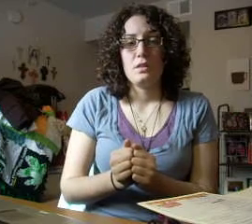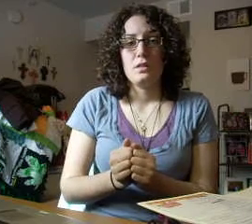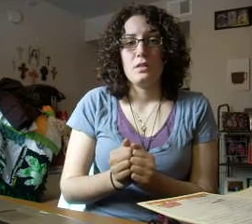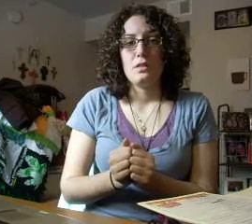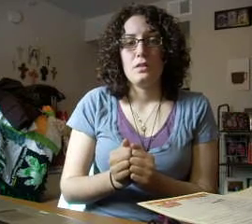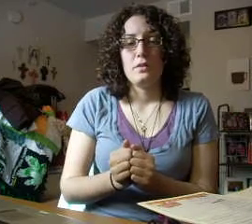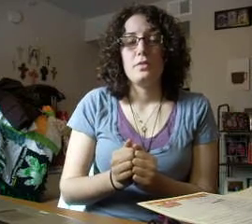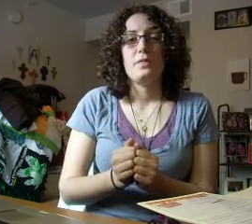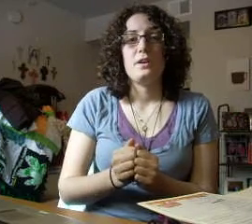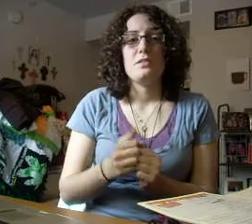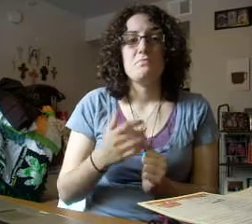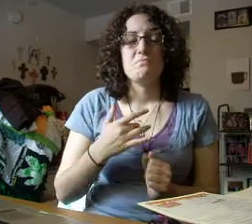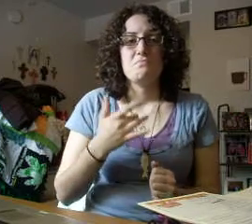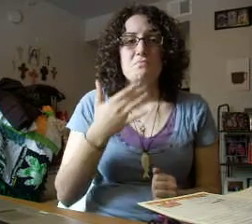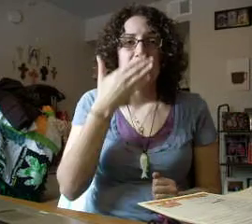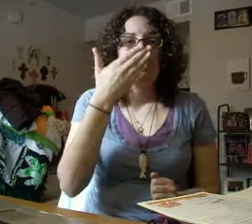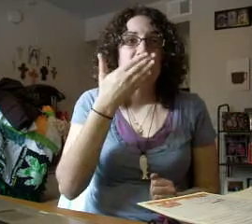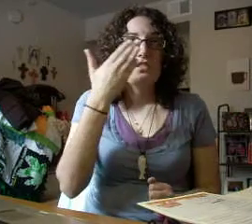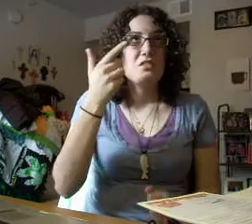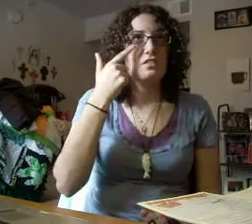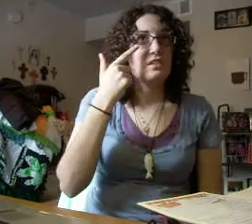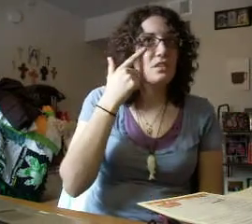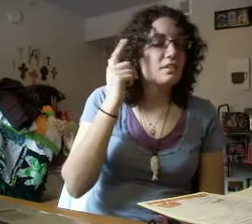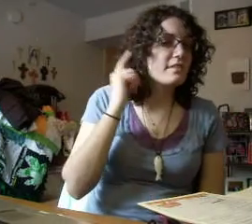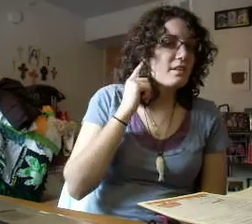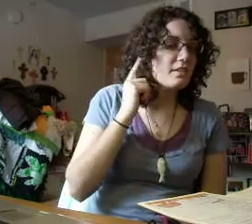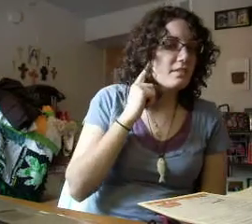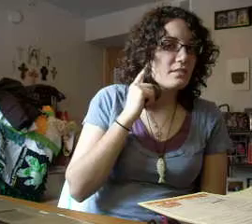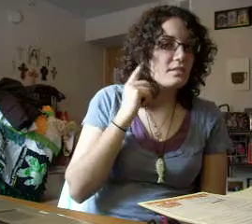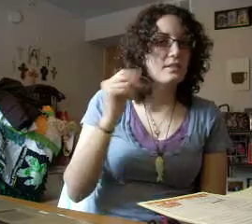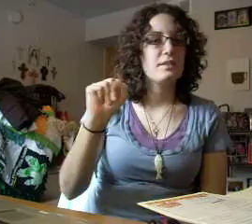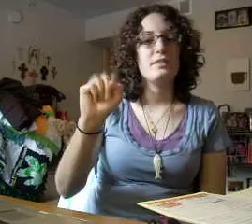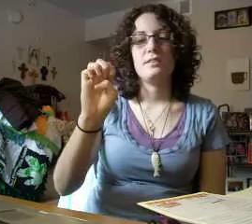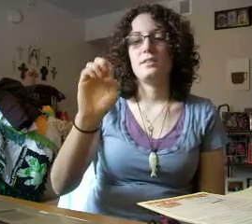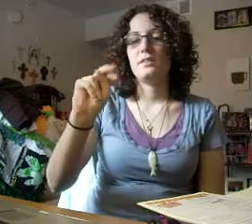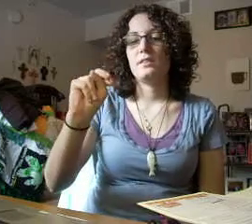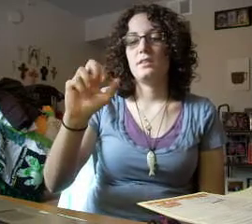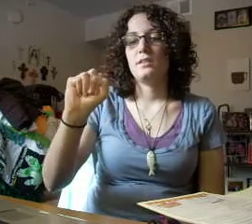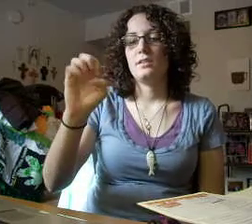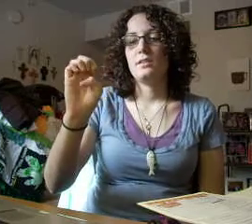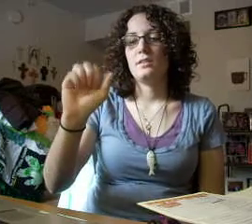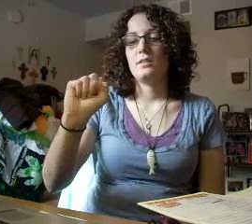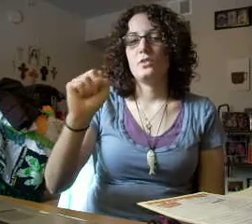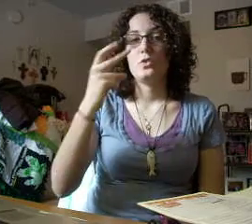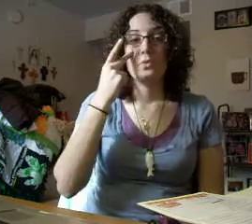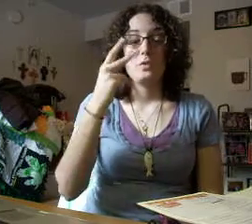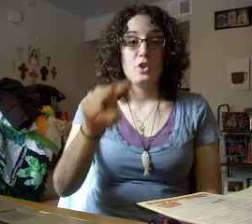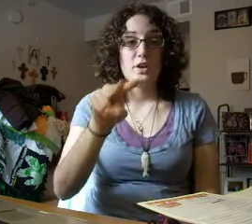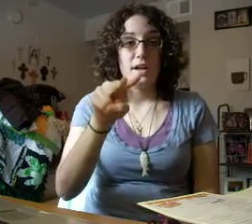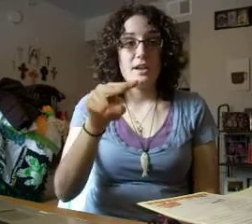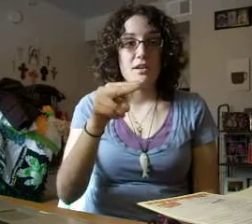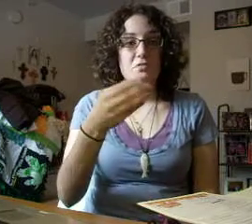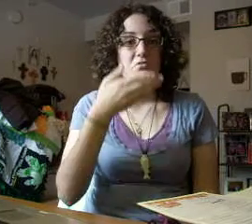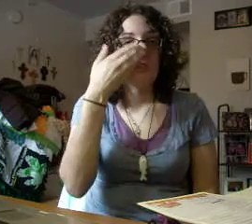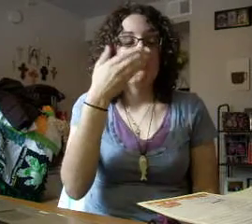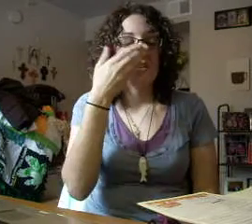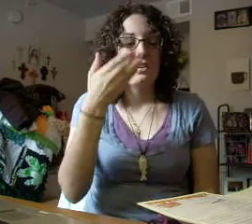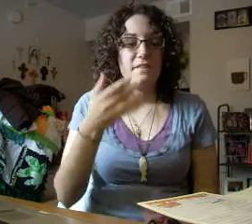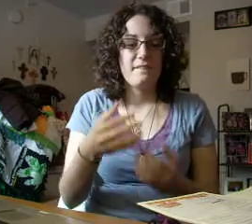senses. So we're looking at it, we're smelling it, how it feels, its